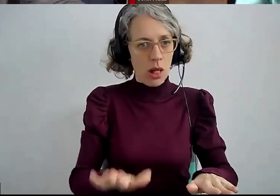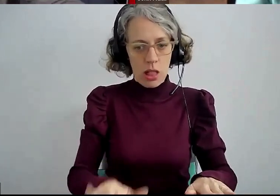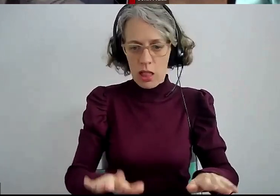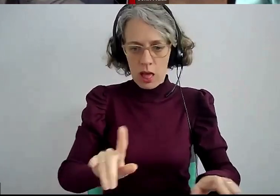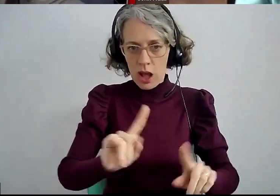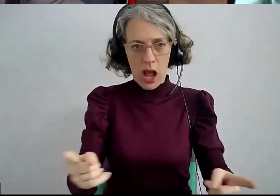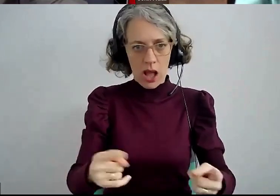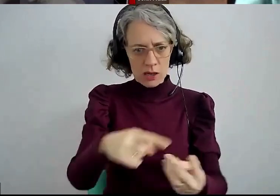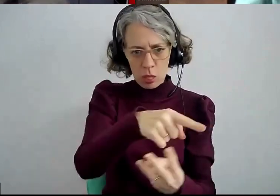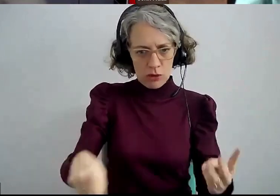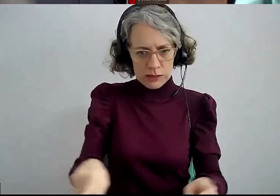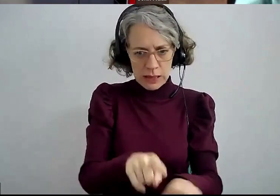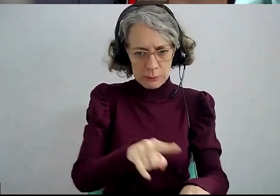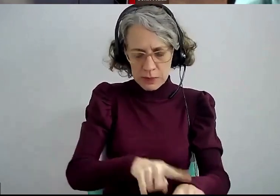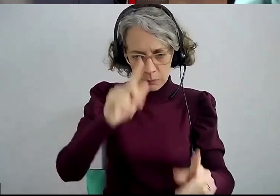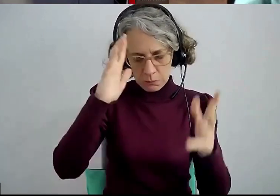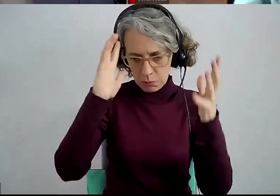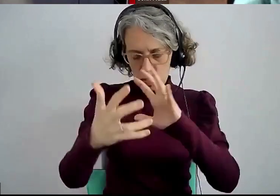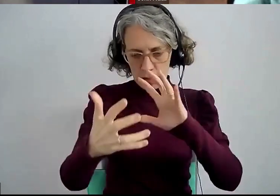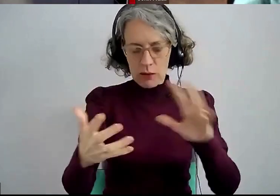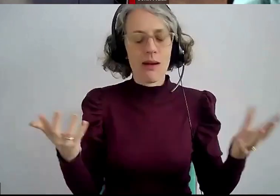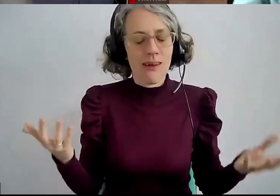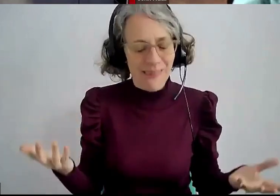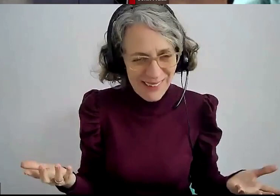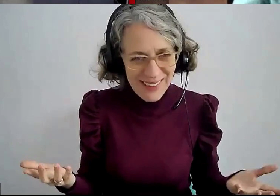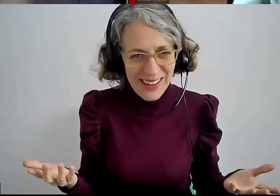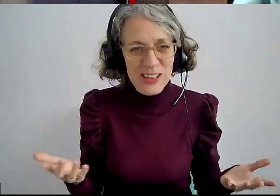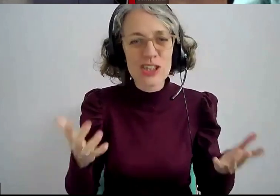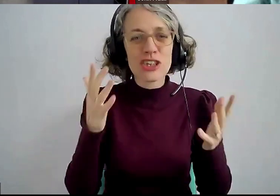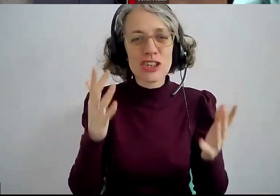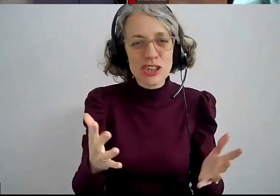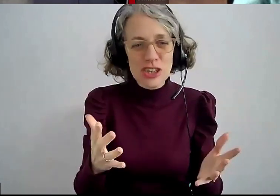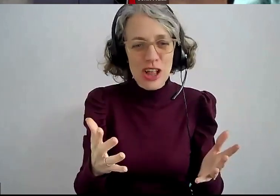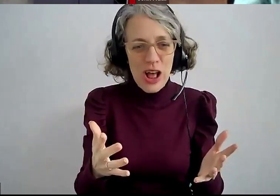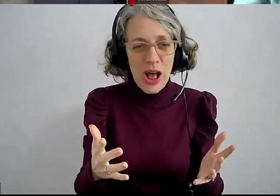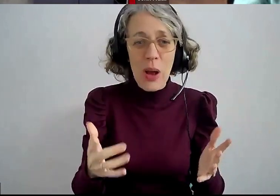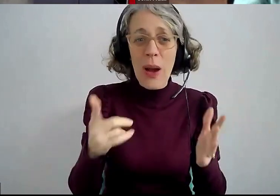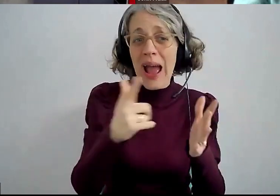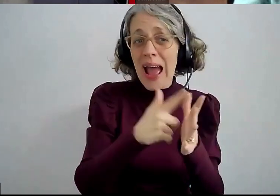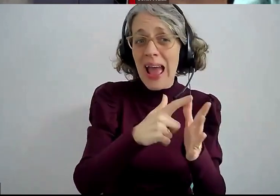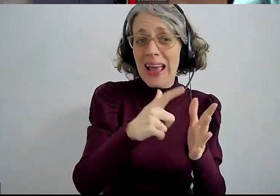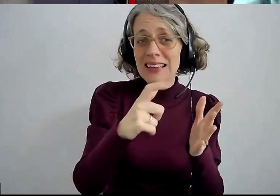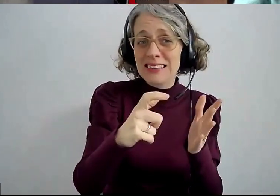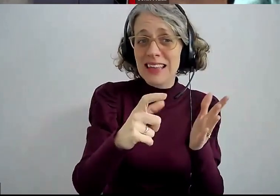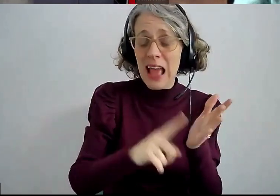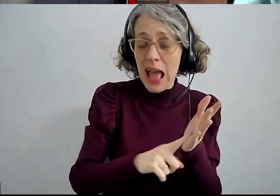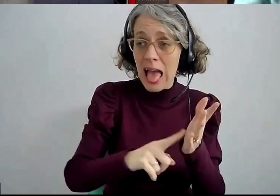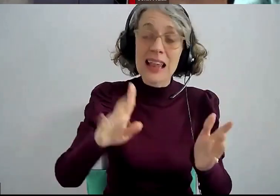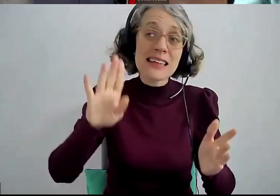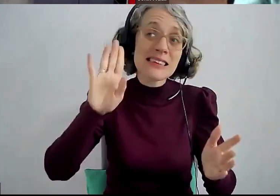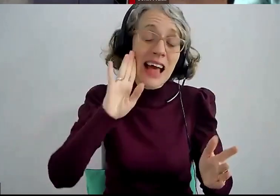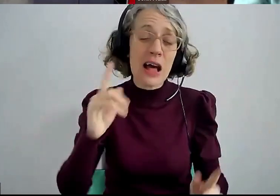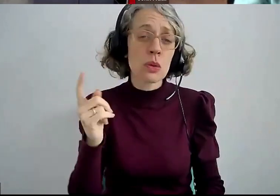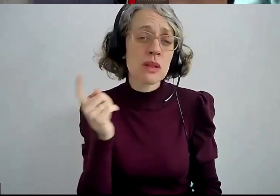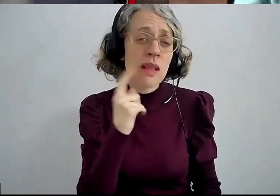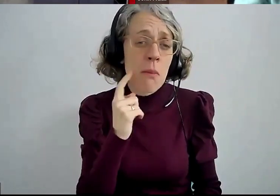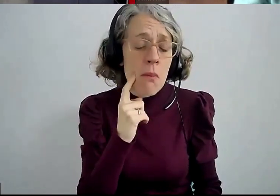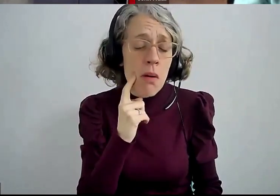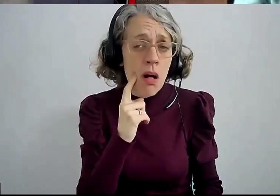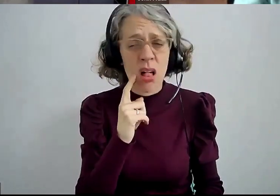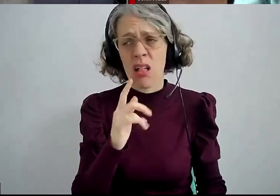You see what I mean? So although ACL is sounding very simple, it's actually very